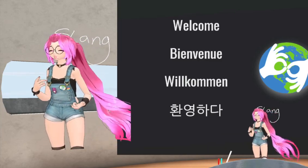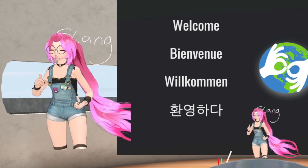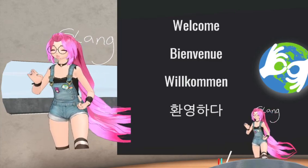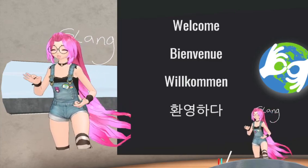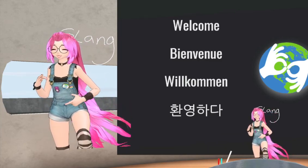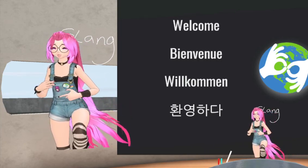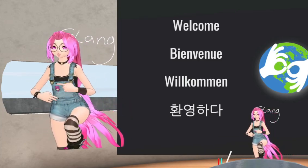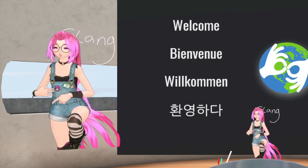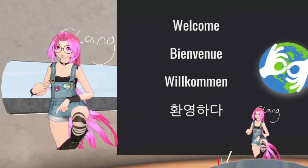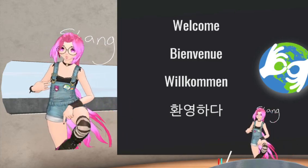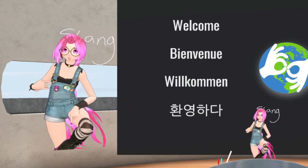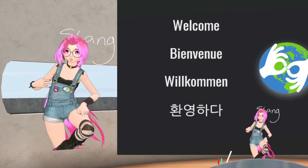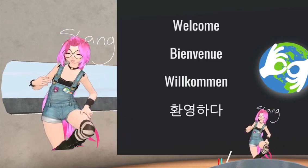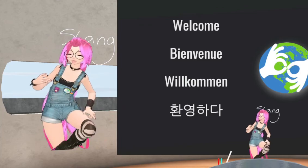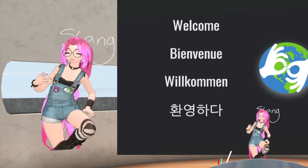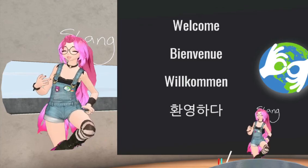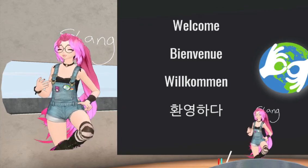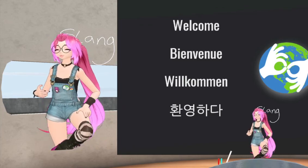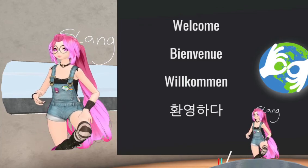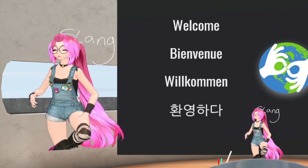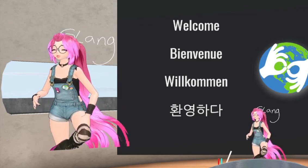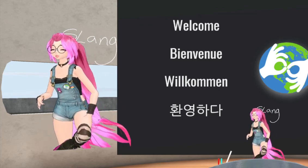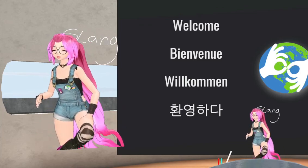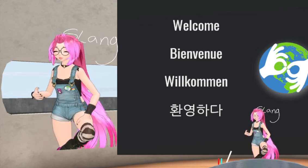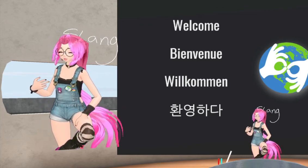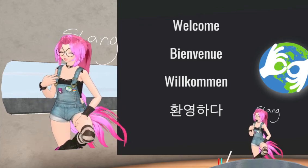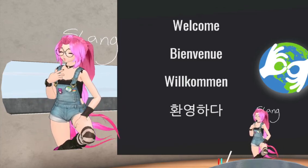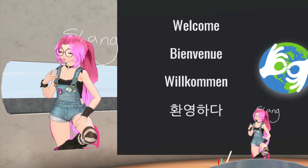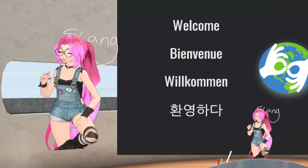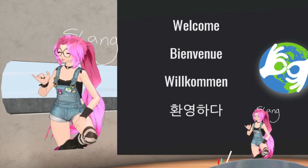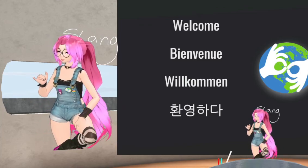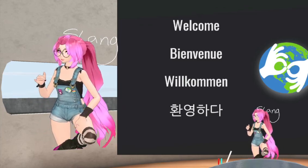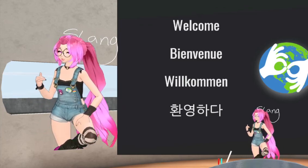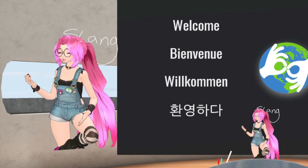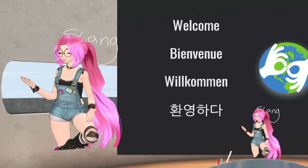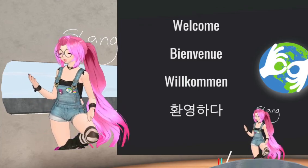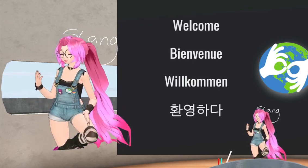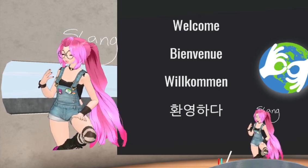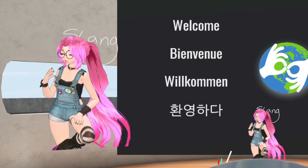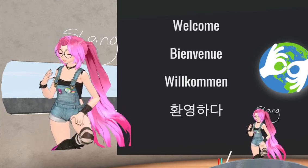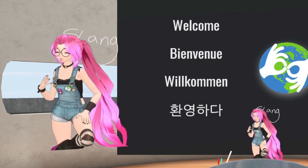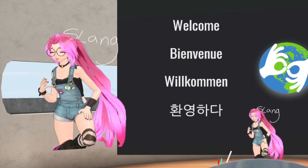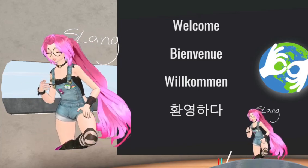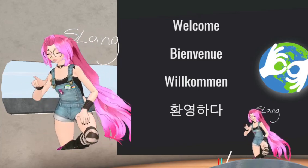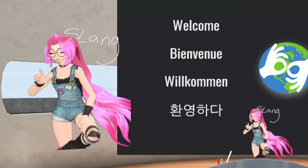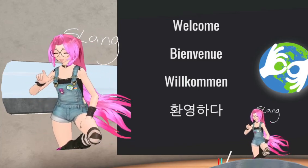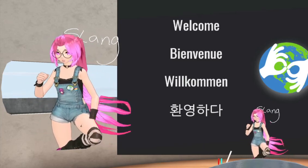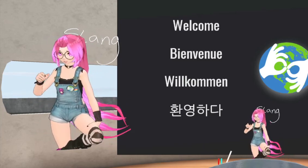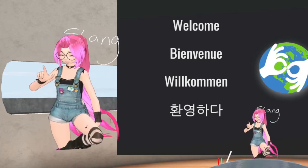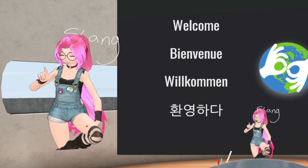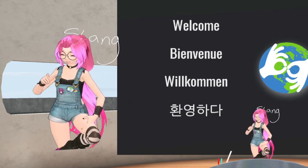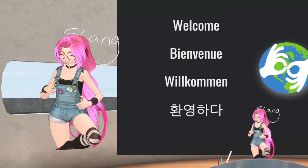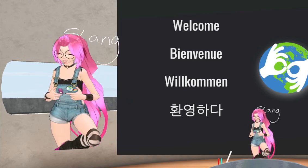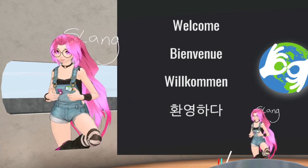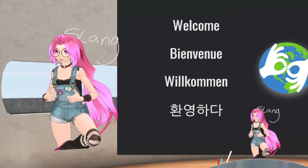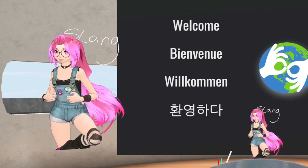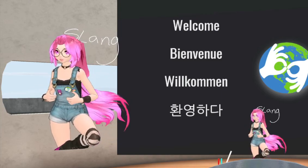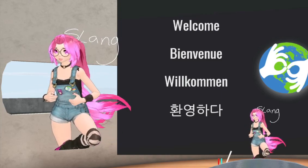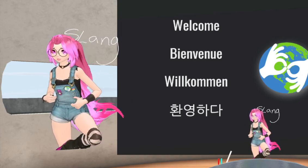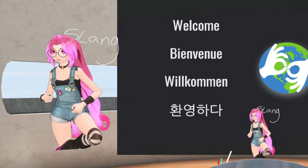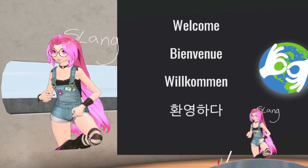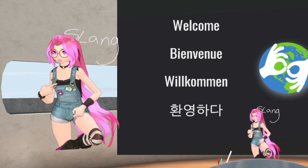So this is like, oh, and it doesn't necessarily have to be rude. Like, it doesn't necessarily have to be complaining. Most of the time it is, but it could just be like, oh, did you have